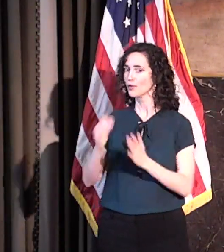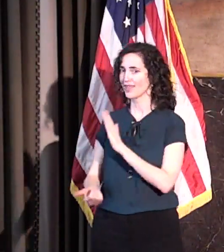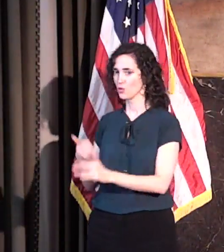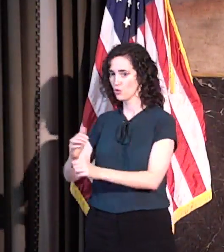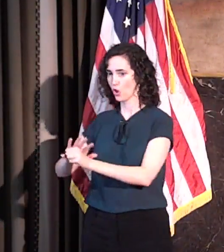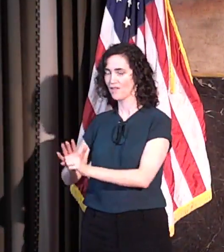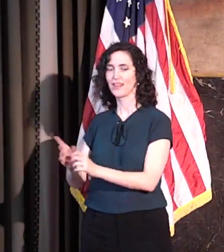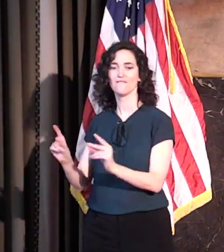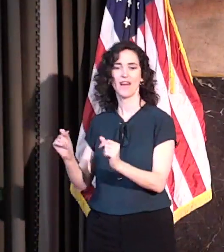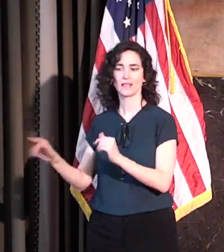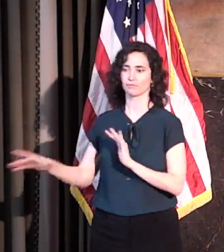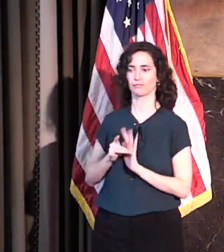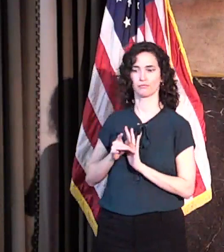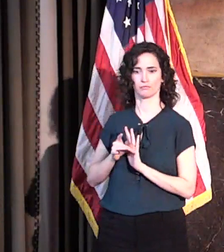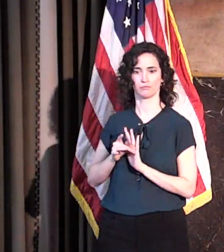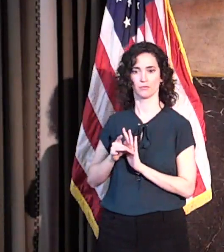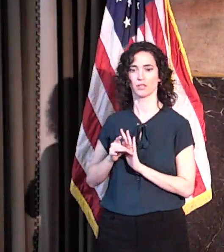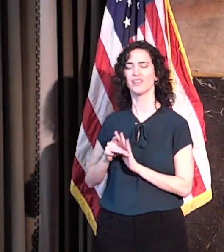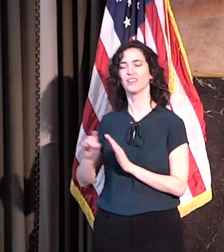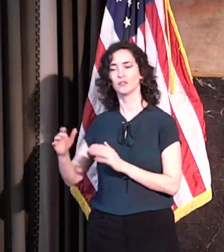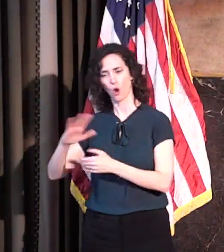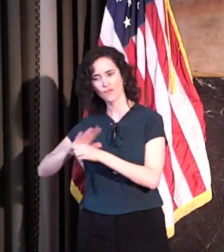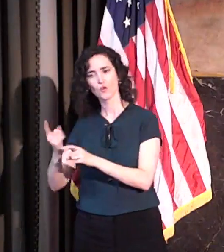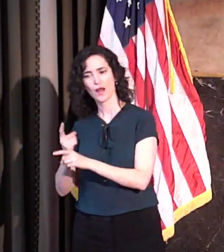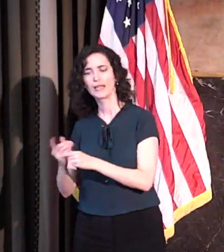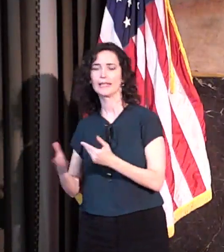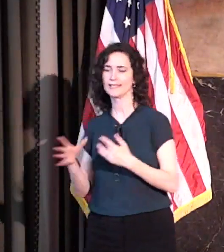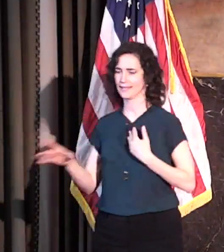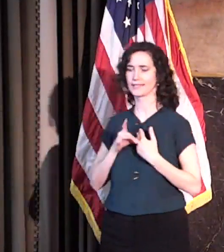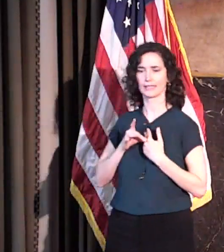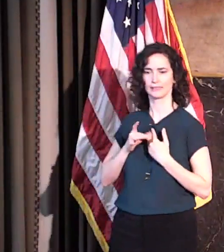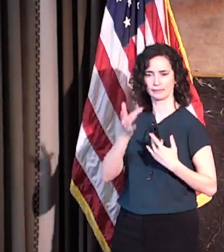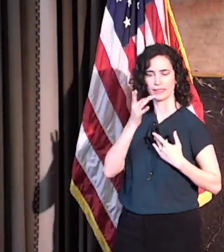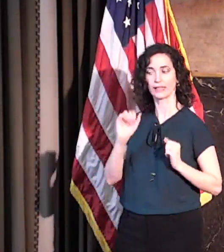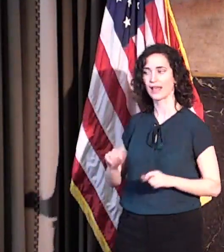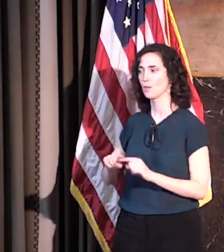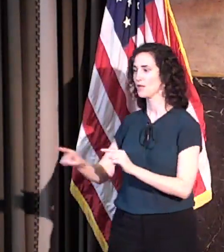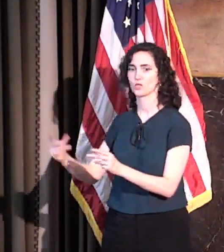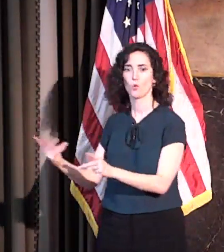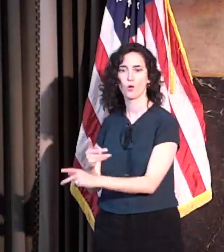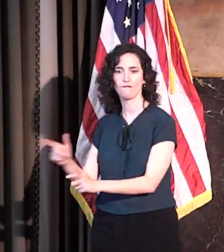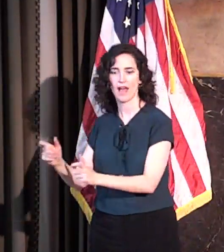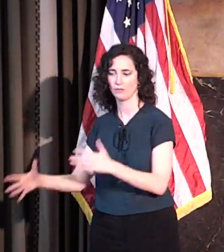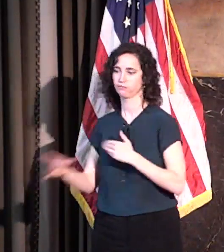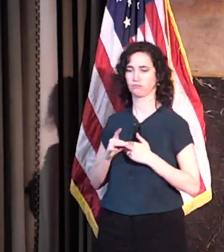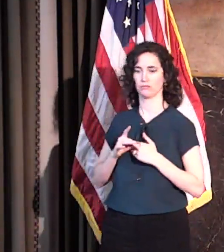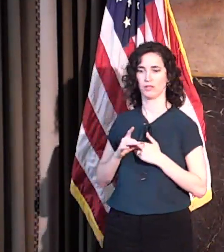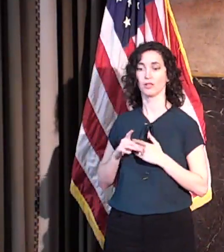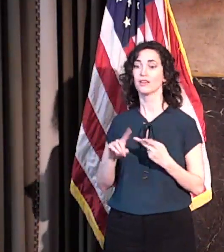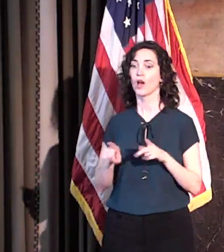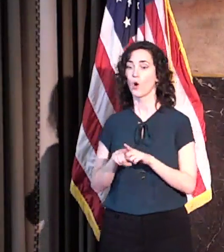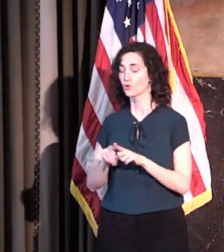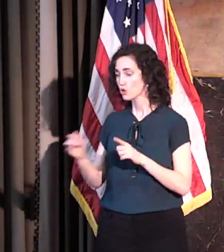know it's more virulent, which means it's more likely to put people in the hospital. There are two things that we can do to protect ourselves from another surge. One is to